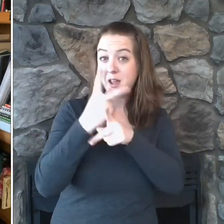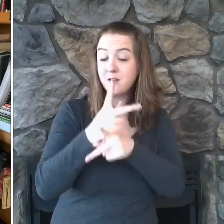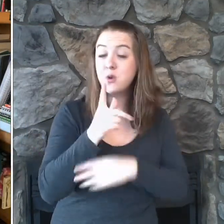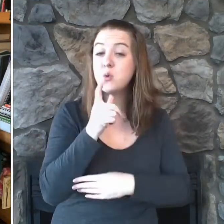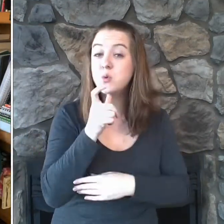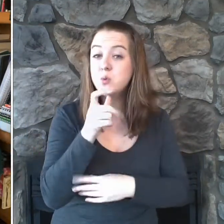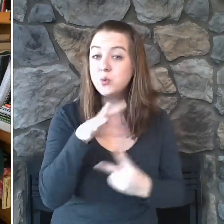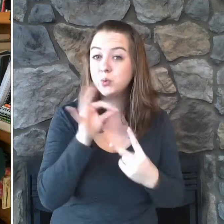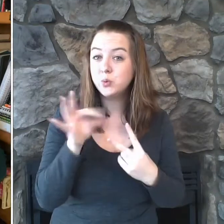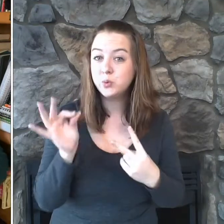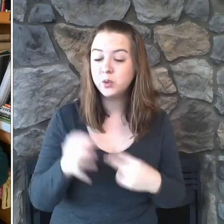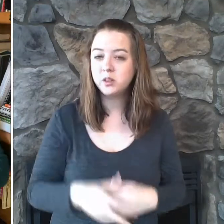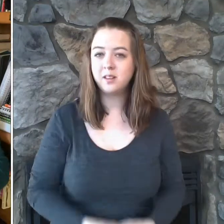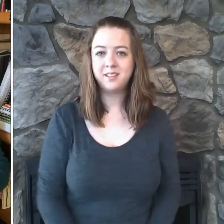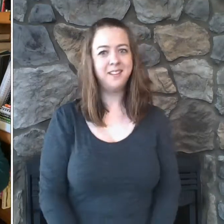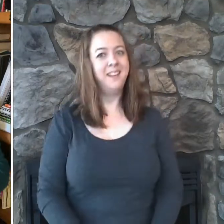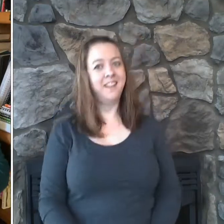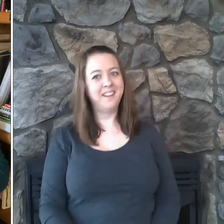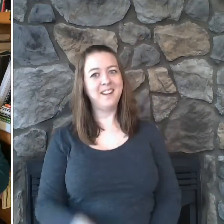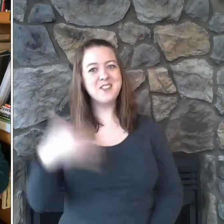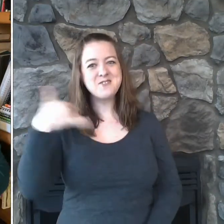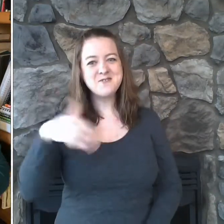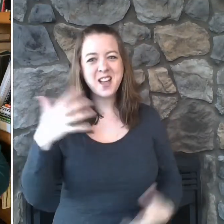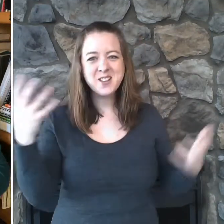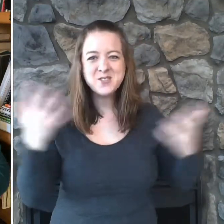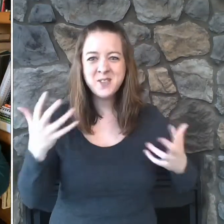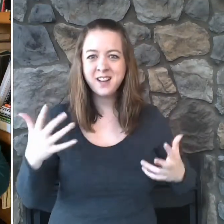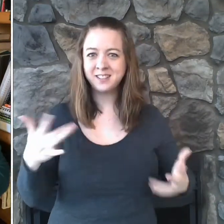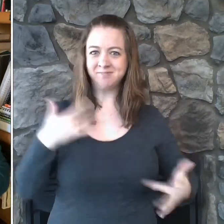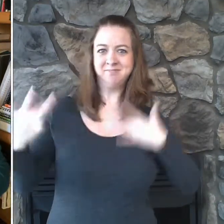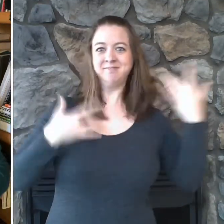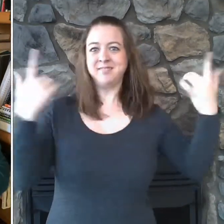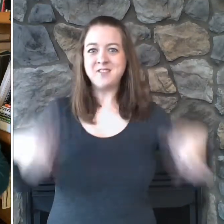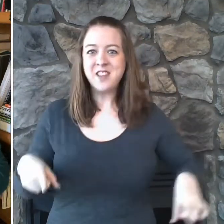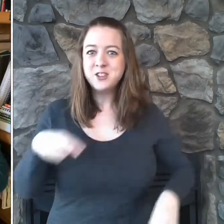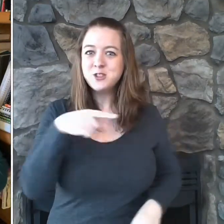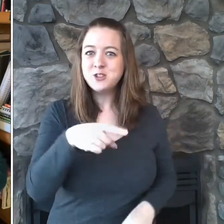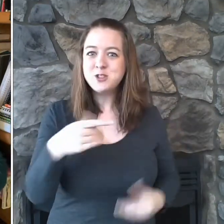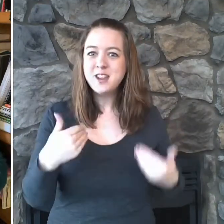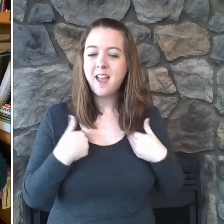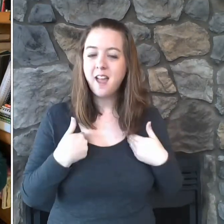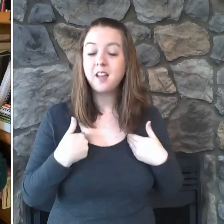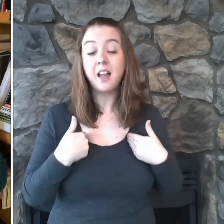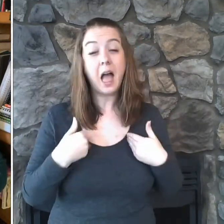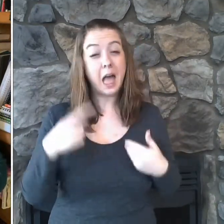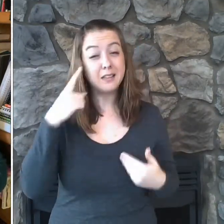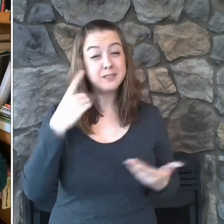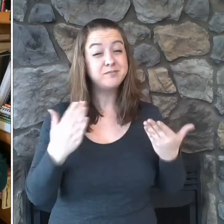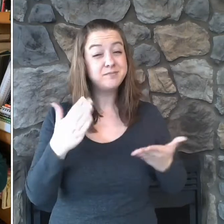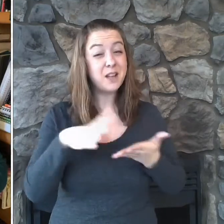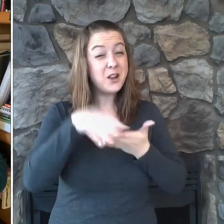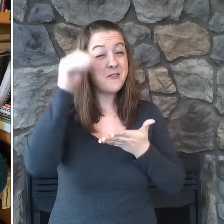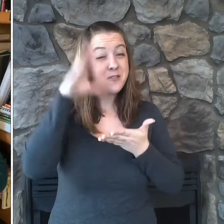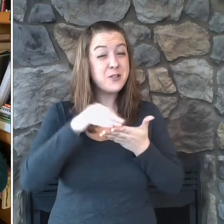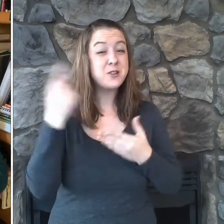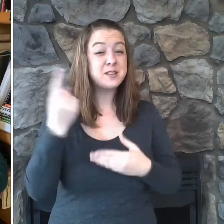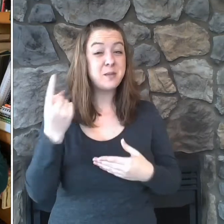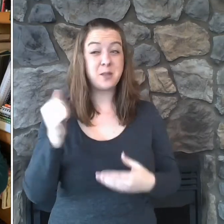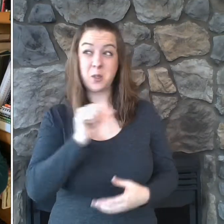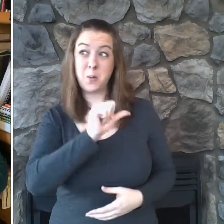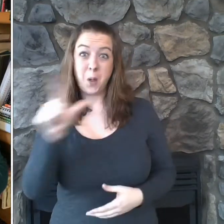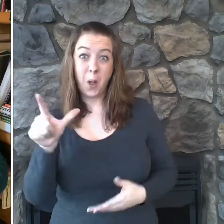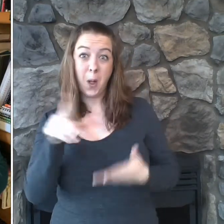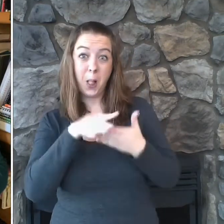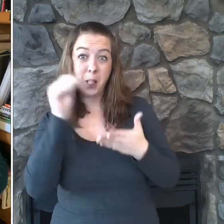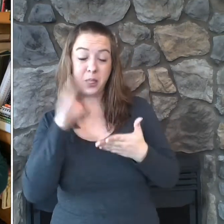choose. What an adventure she had. Now, I think that she might have learned a lesson for all of us,